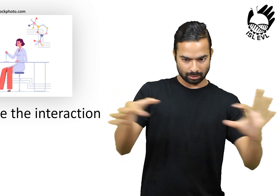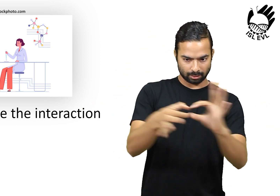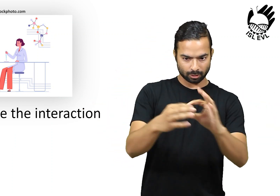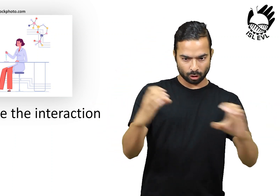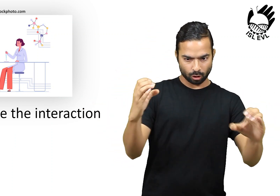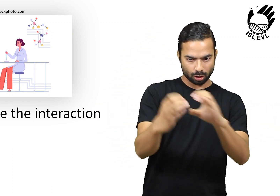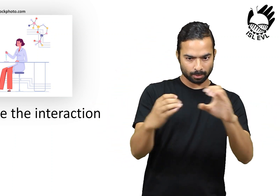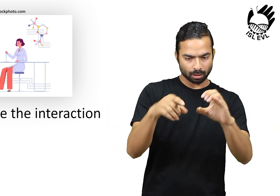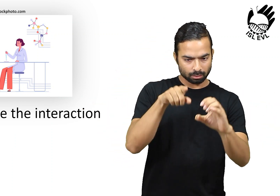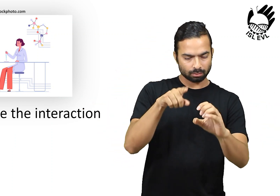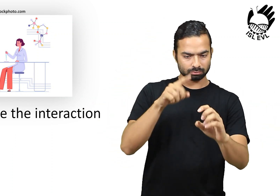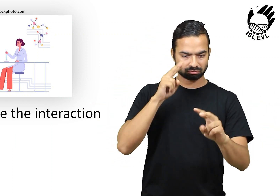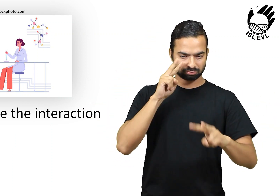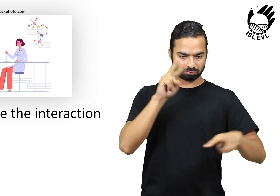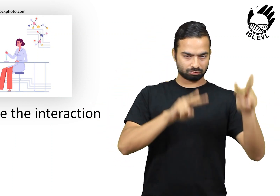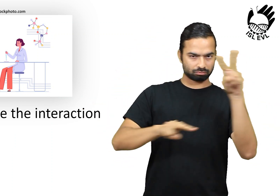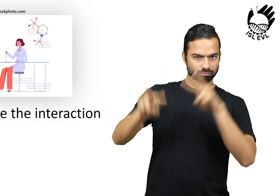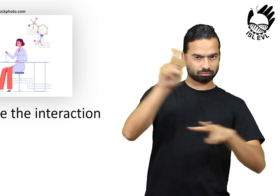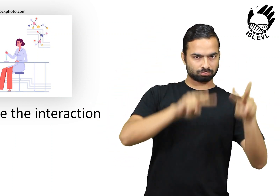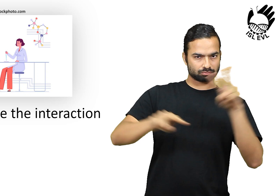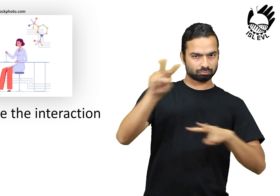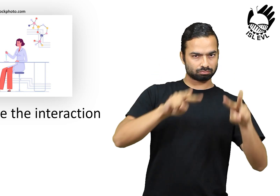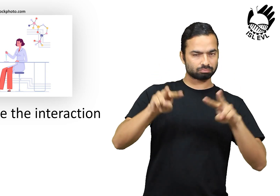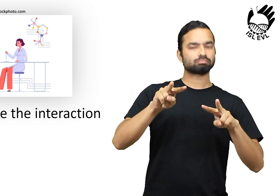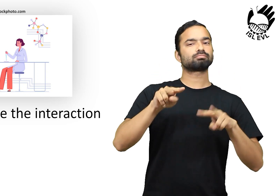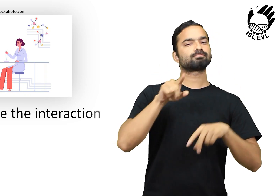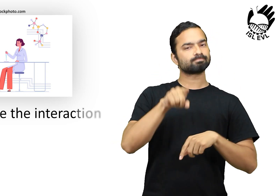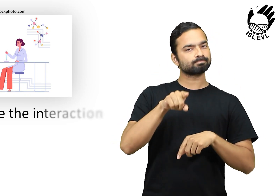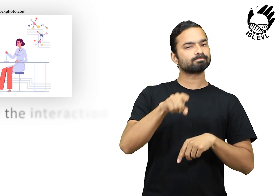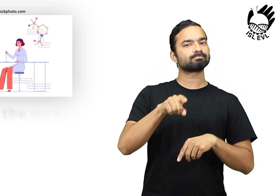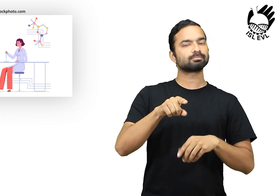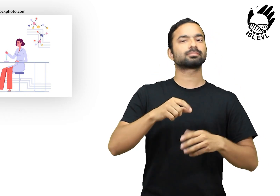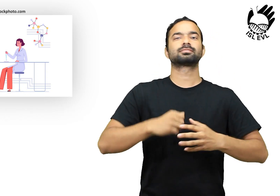we will observe the interaction,